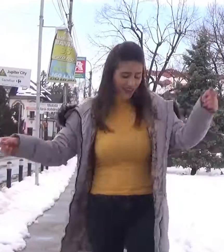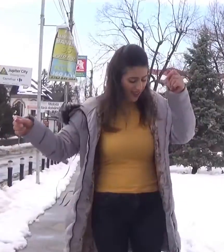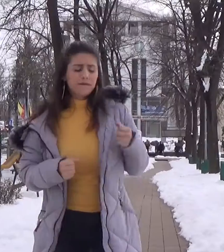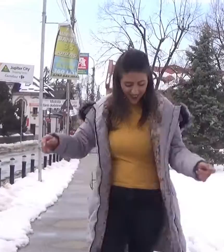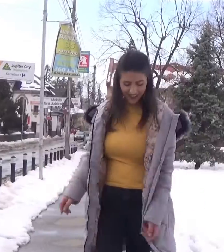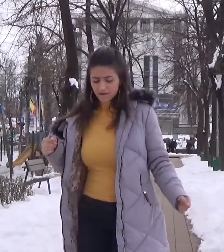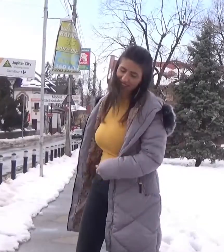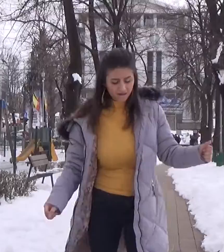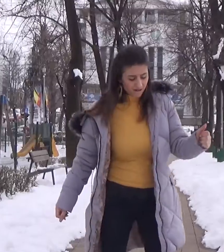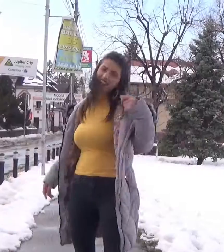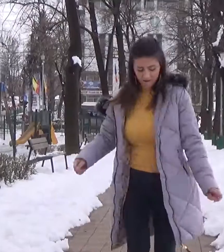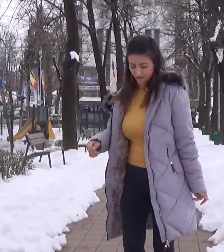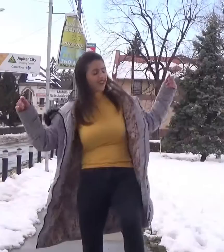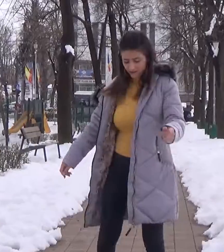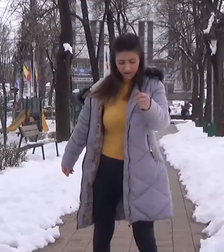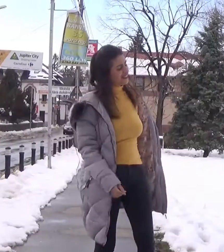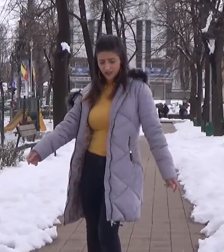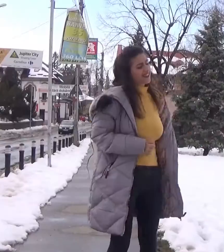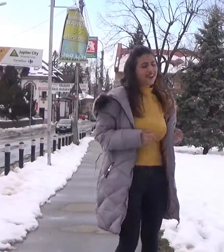Does it ever?